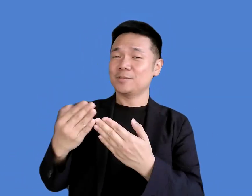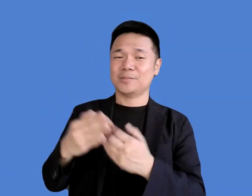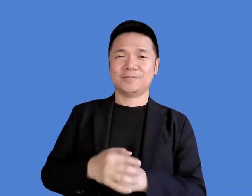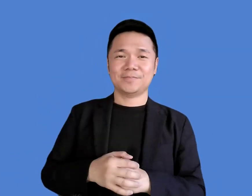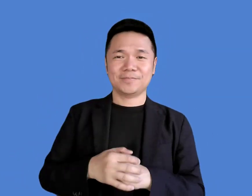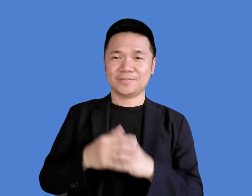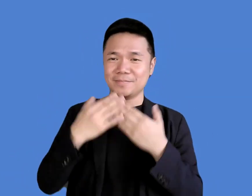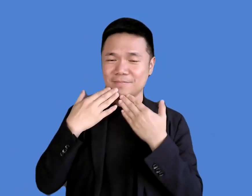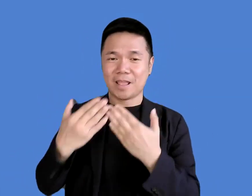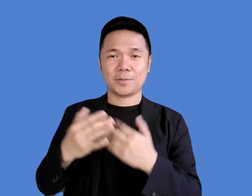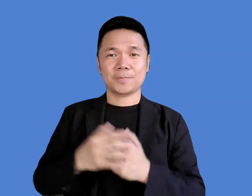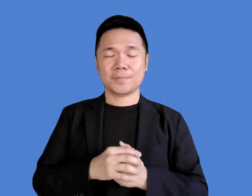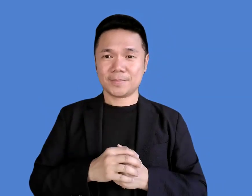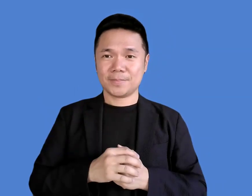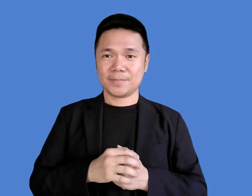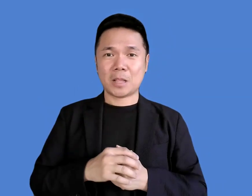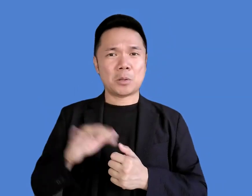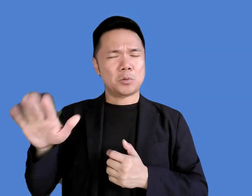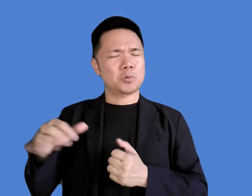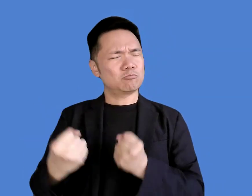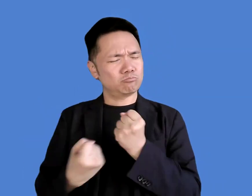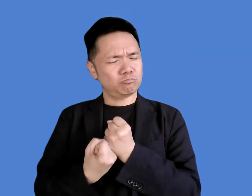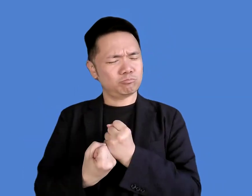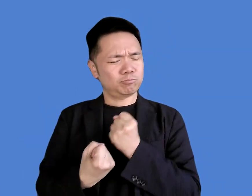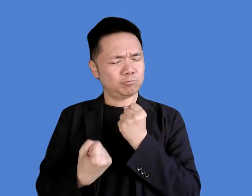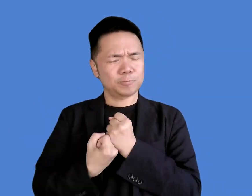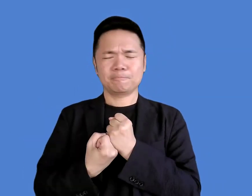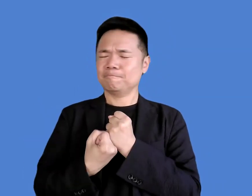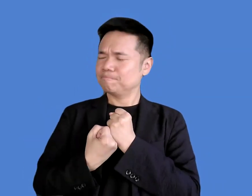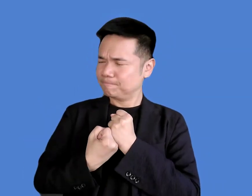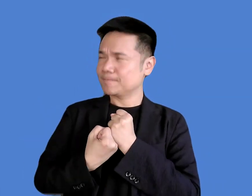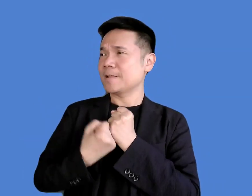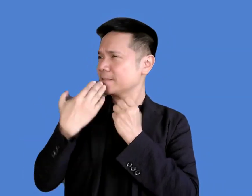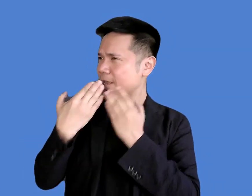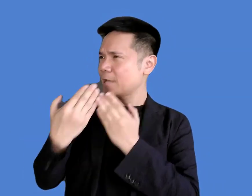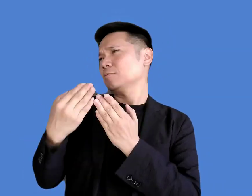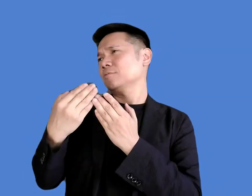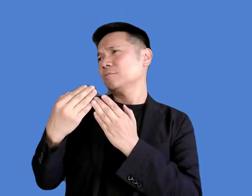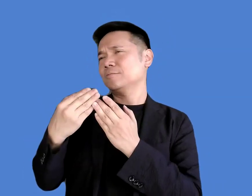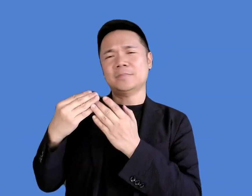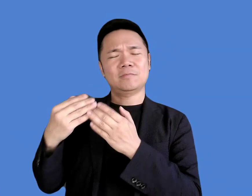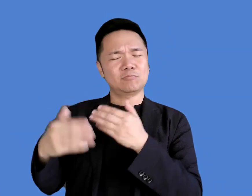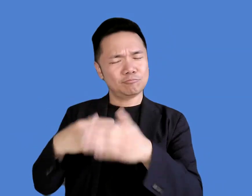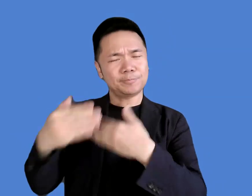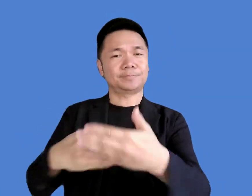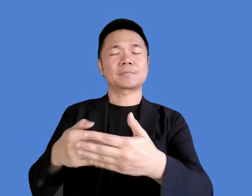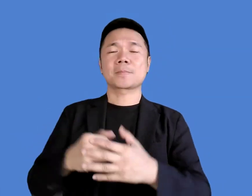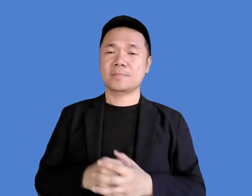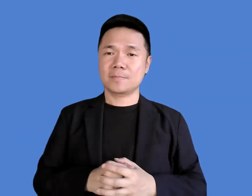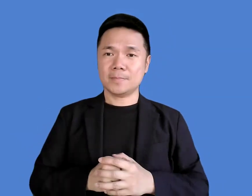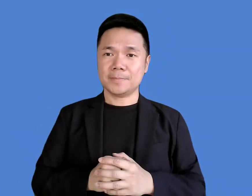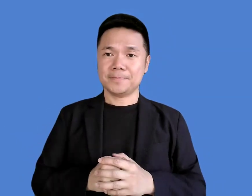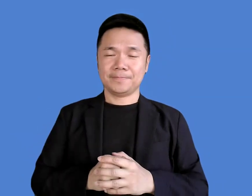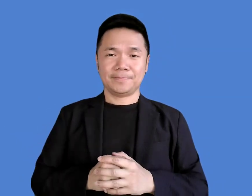support has continued to enable us to make a difference for women in the region. So I'm